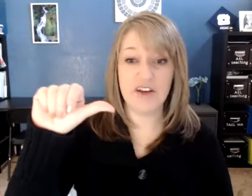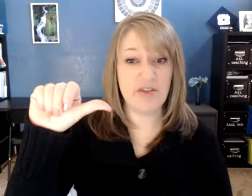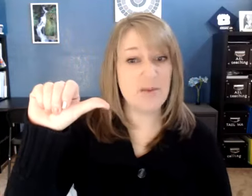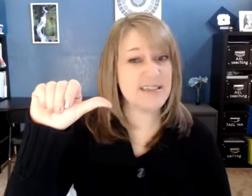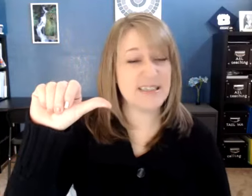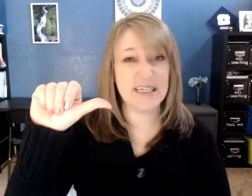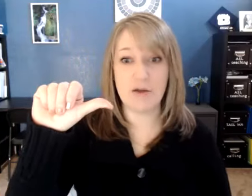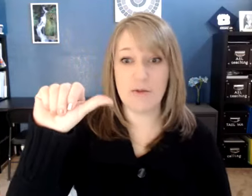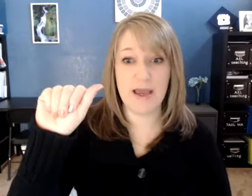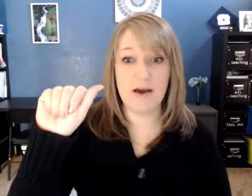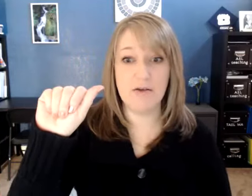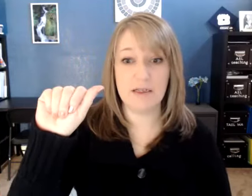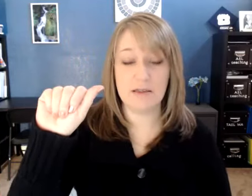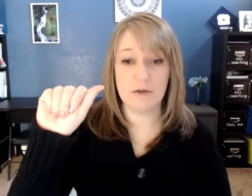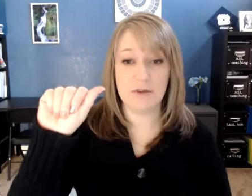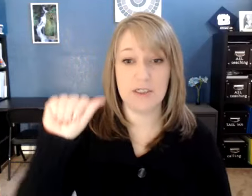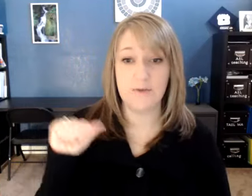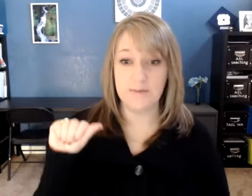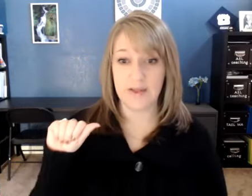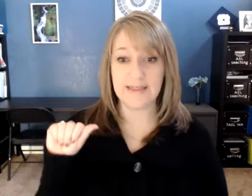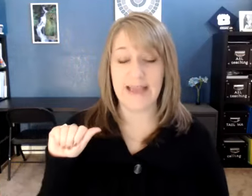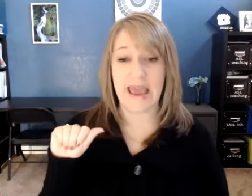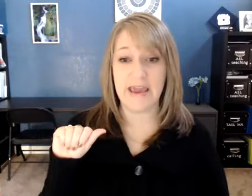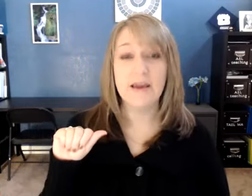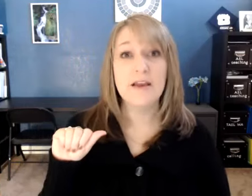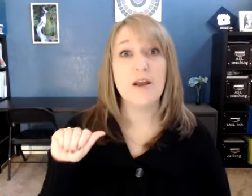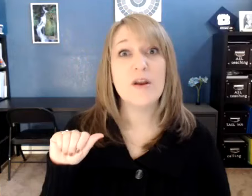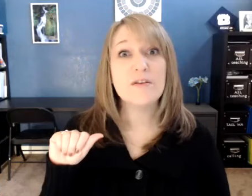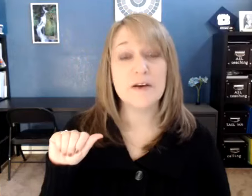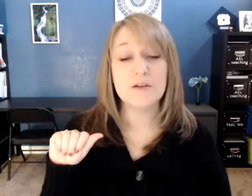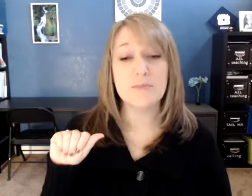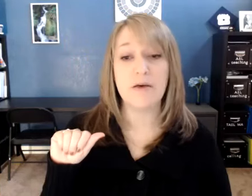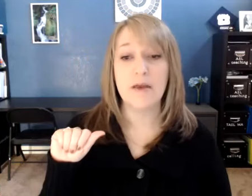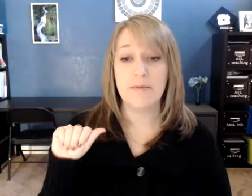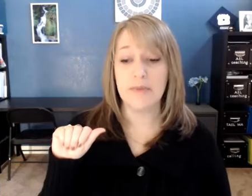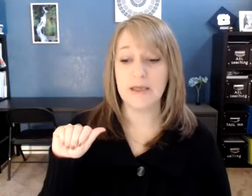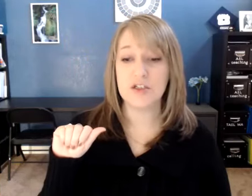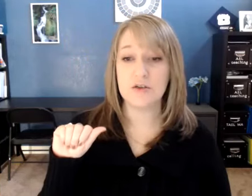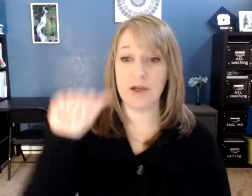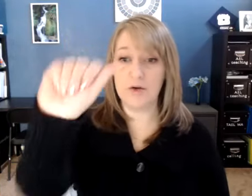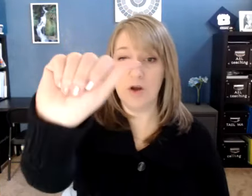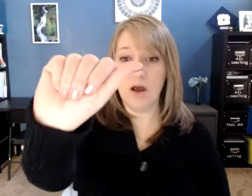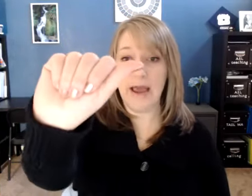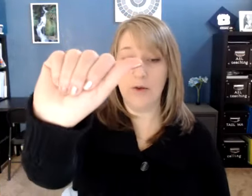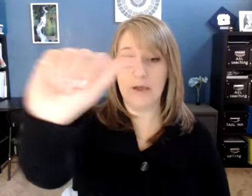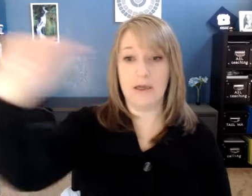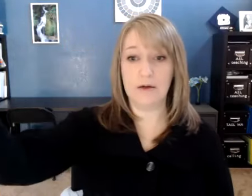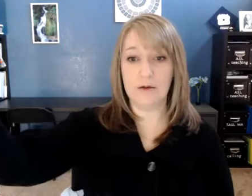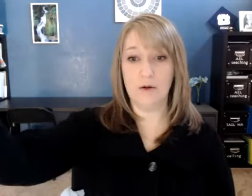your thumb isn't sticking all the way out. It's close to you. So that's A. Now, when you fingerspell, make sure that you're not out here or